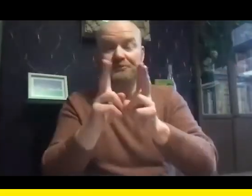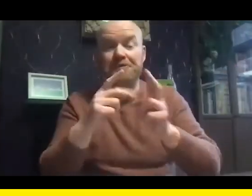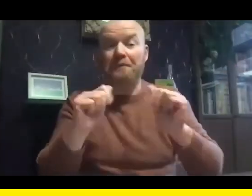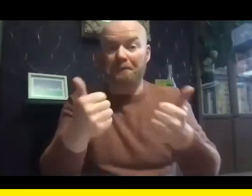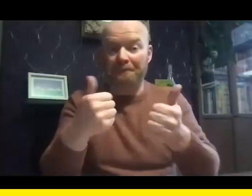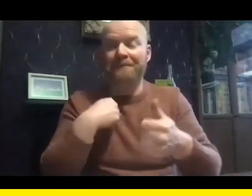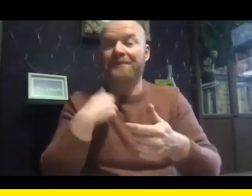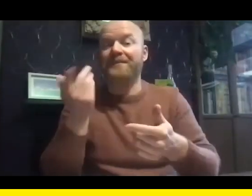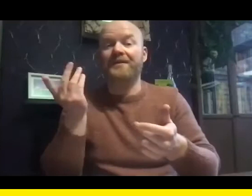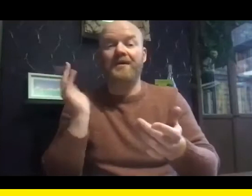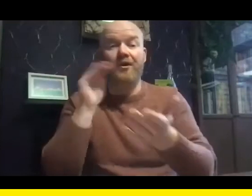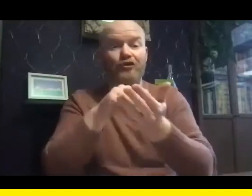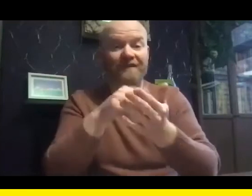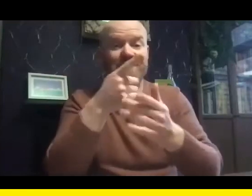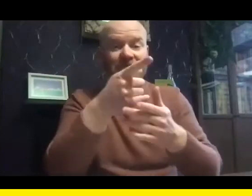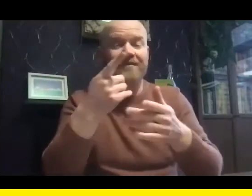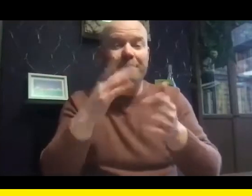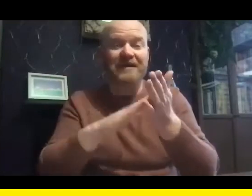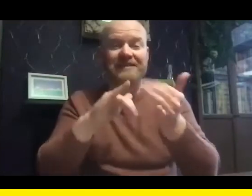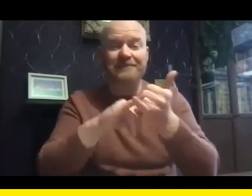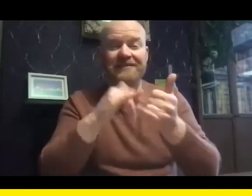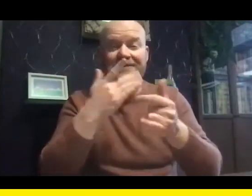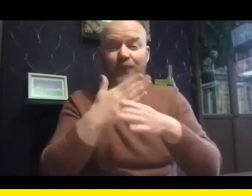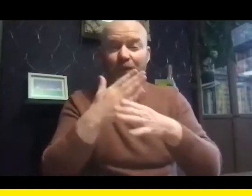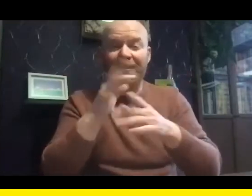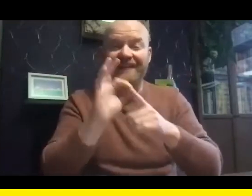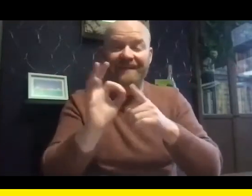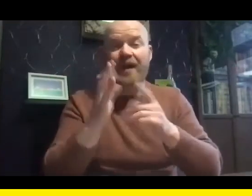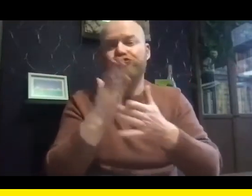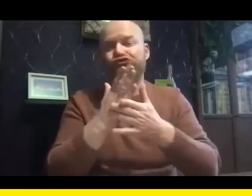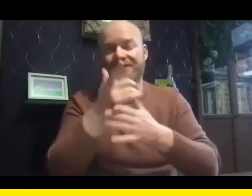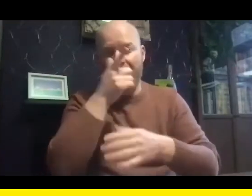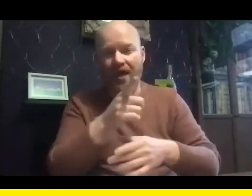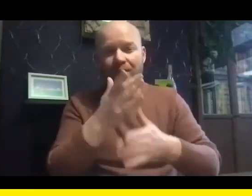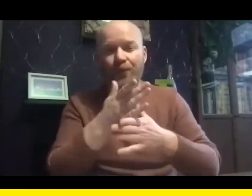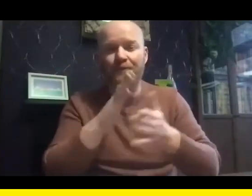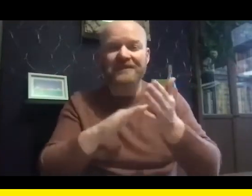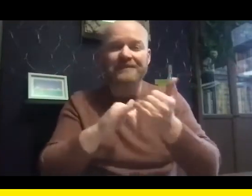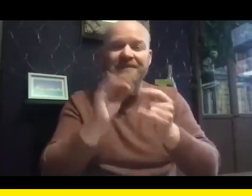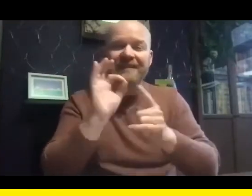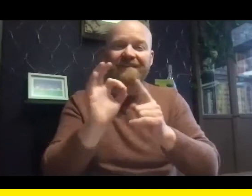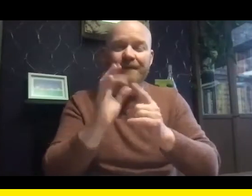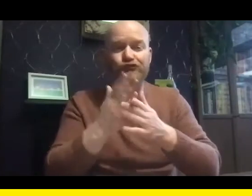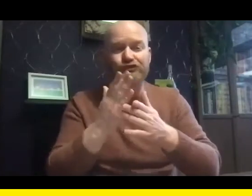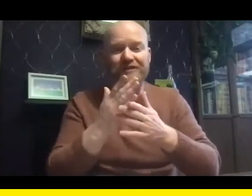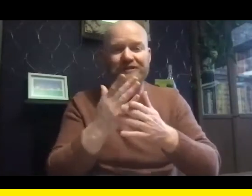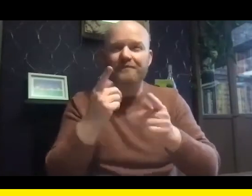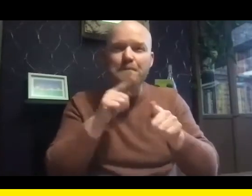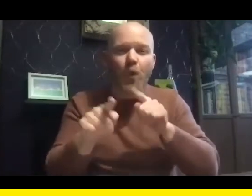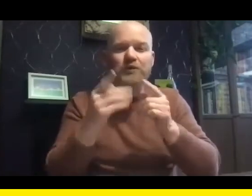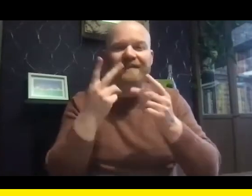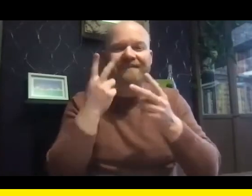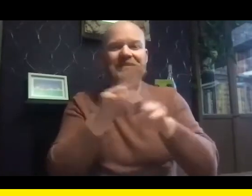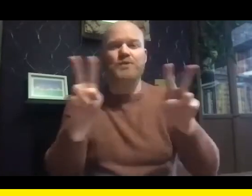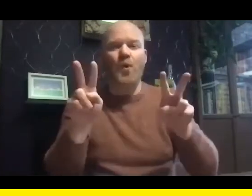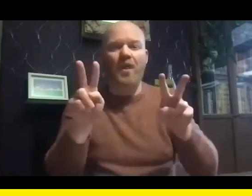Marks and Spencer's sorted out the interpreter, just to let you know. I arrived there for the interview,